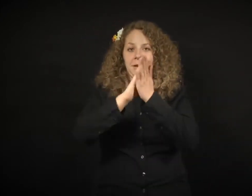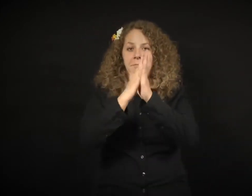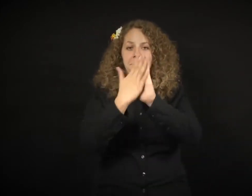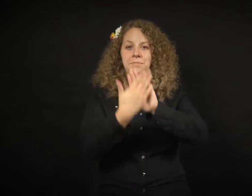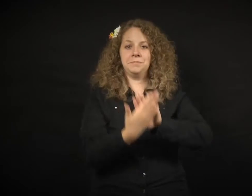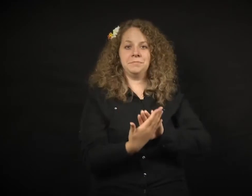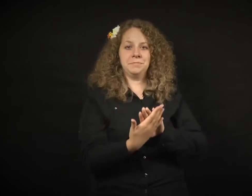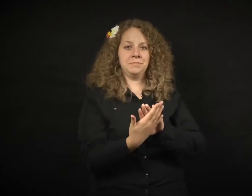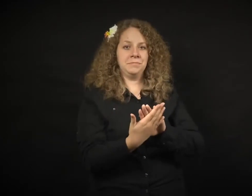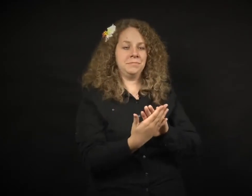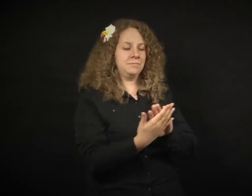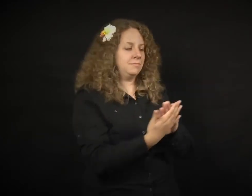become,